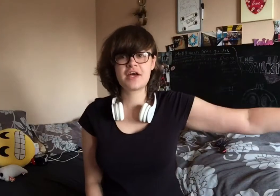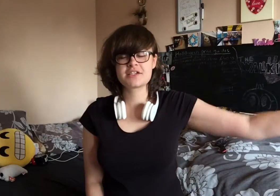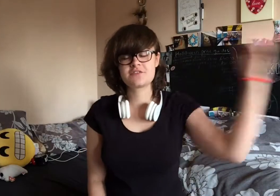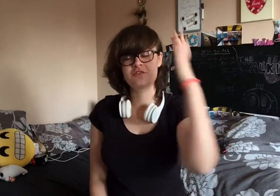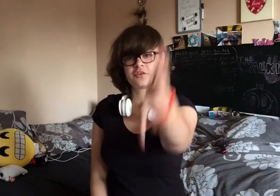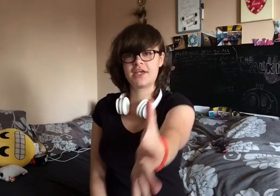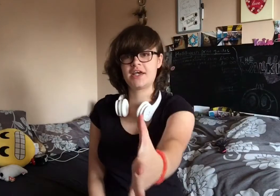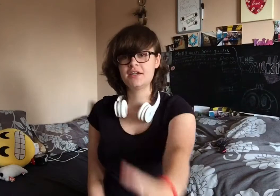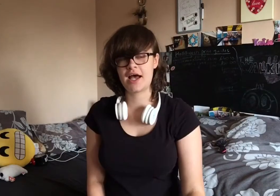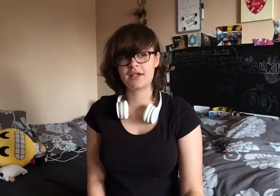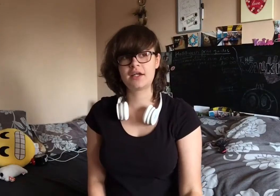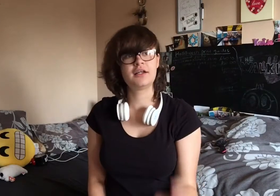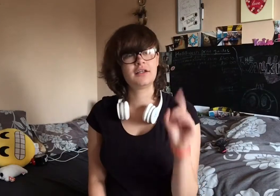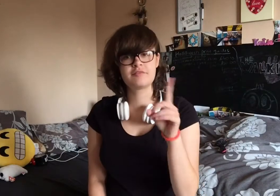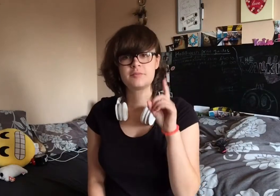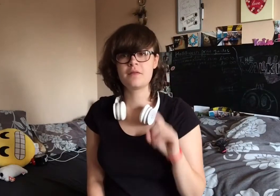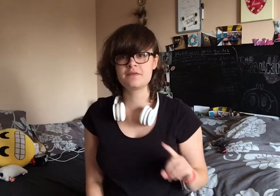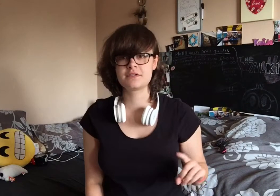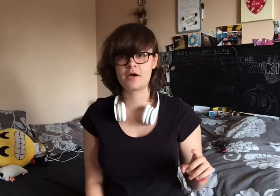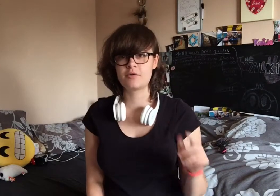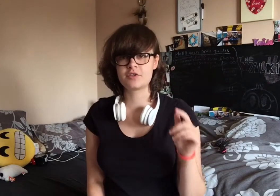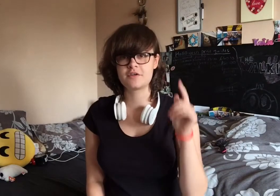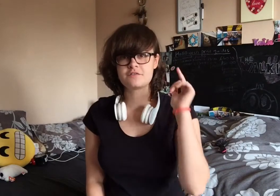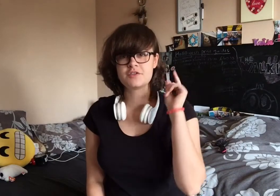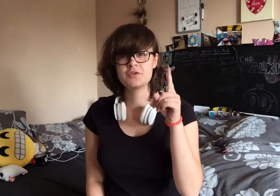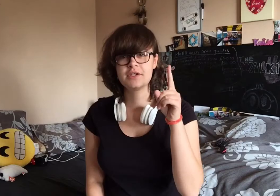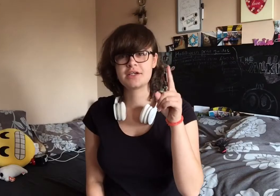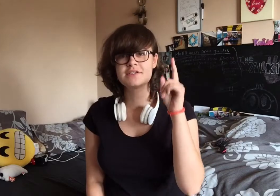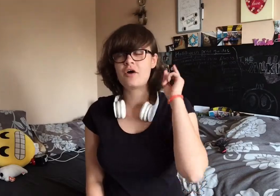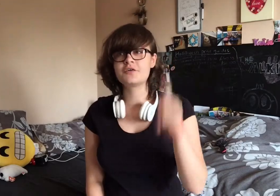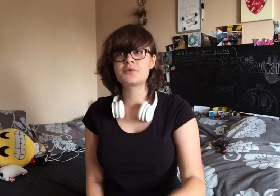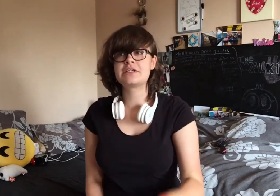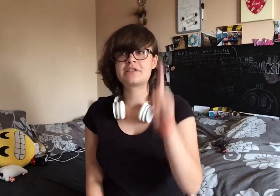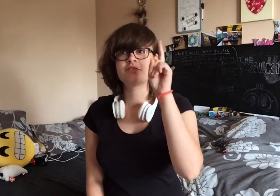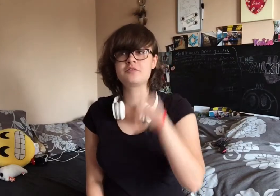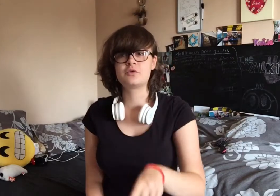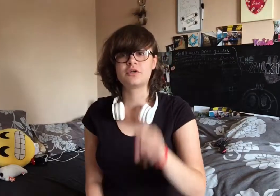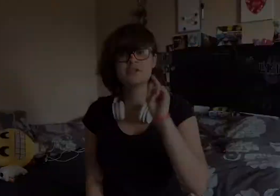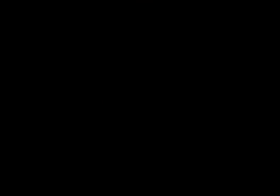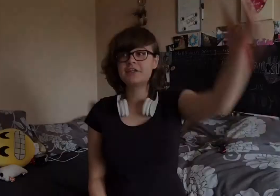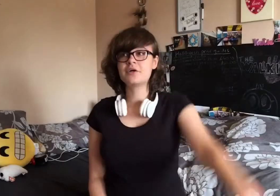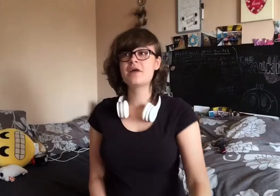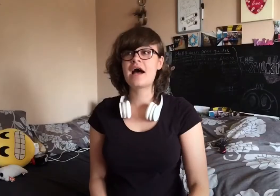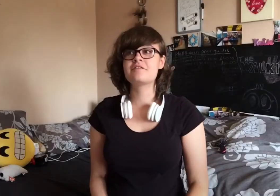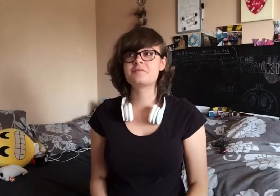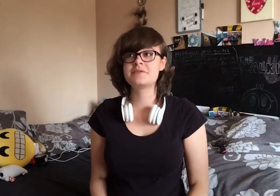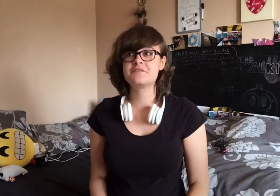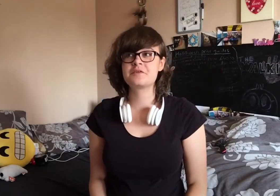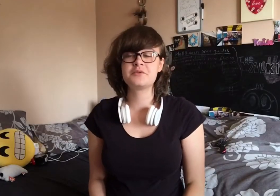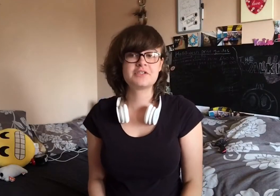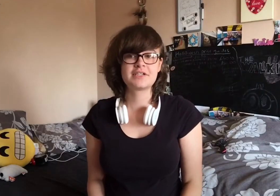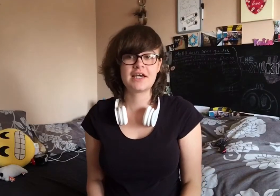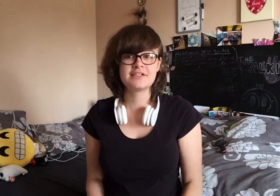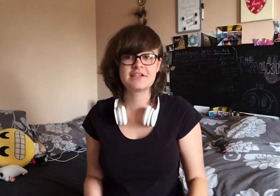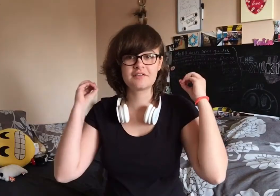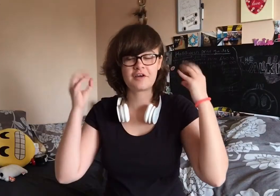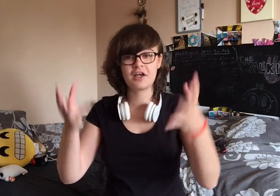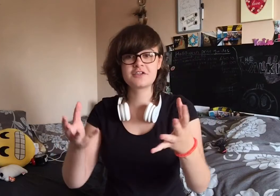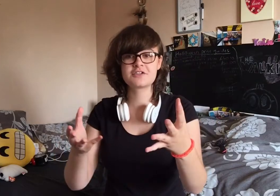effects for a year and 11 months. I would have done it for 2 years on the 27th of August. I don't have a specific music taste. If I like the song